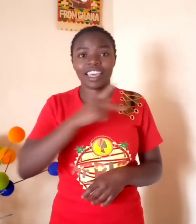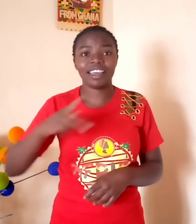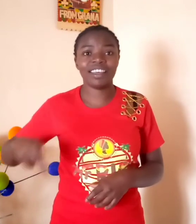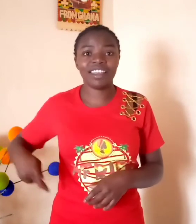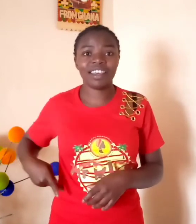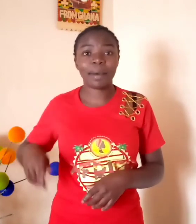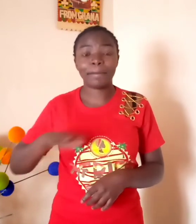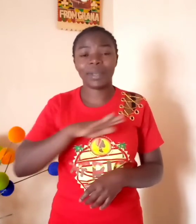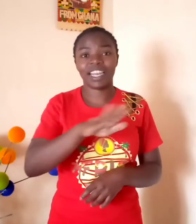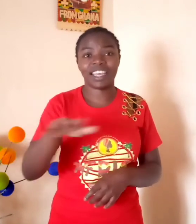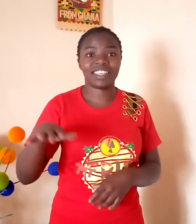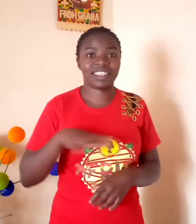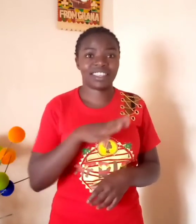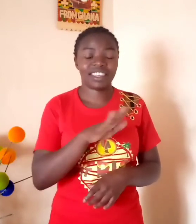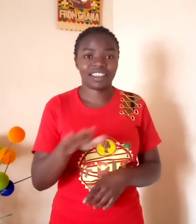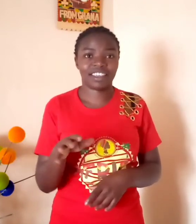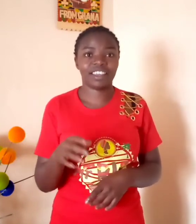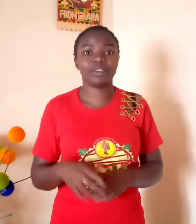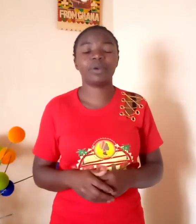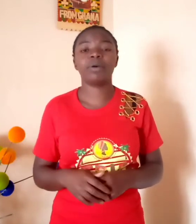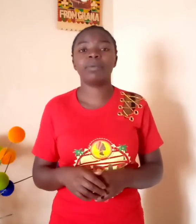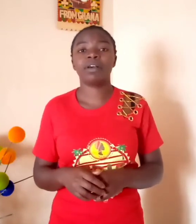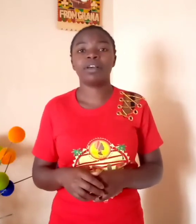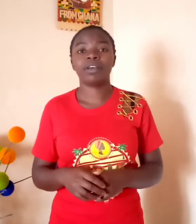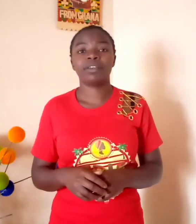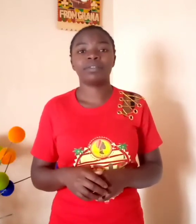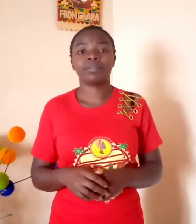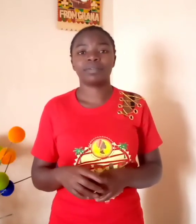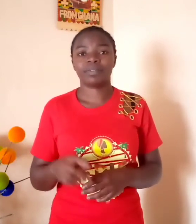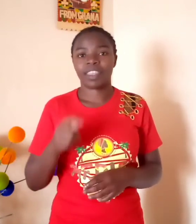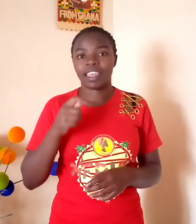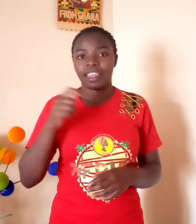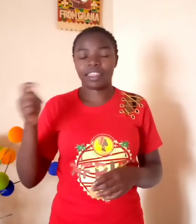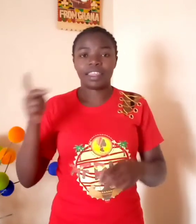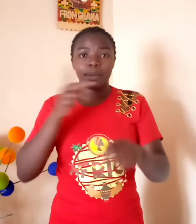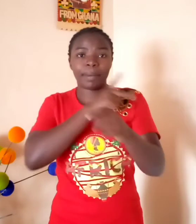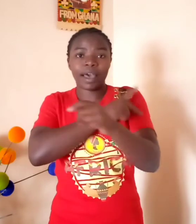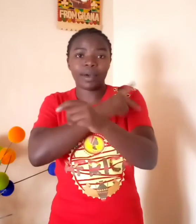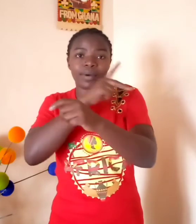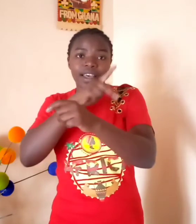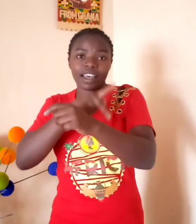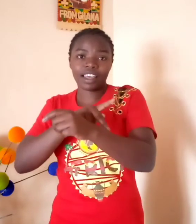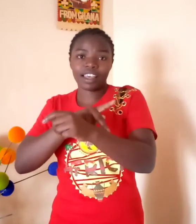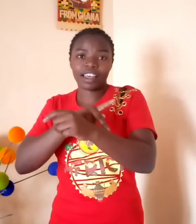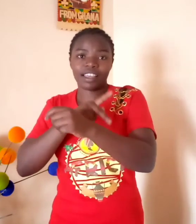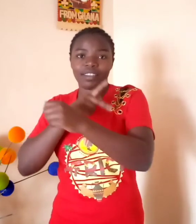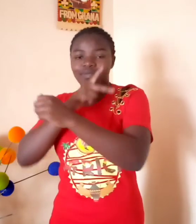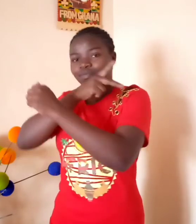king, place, kingdom, the power,